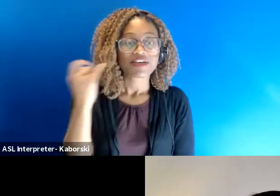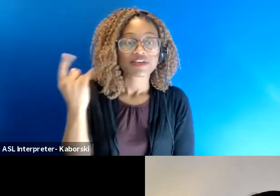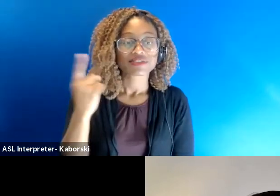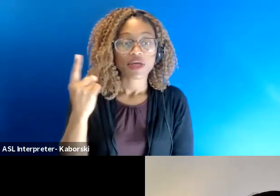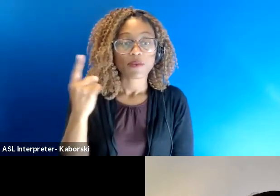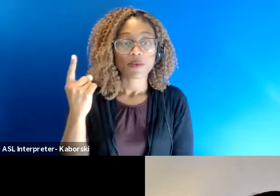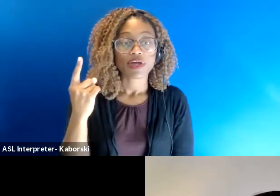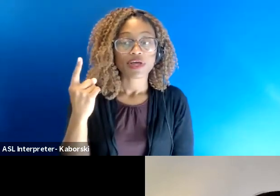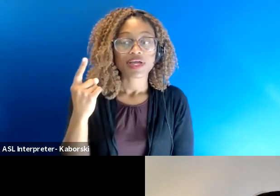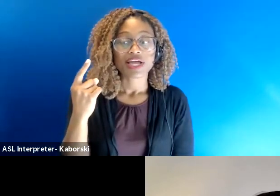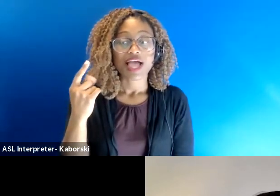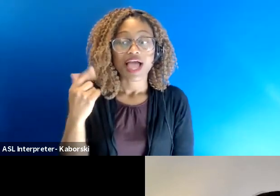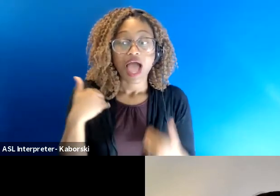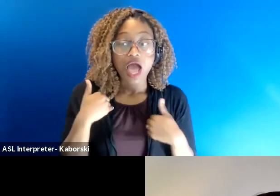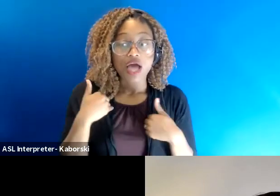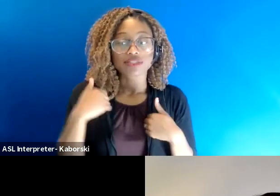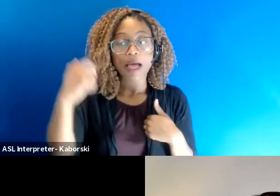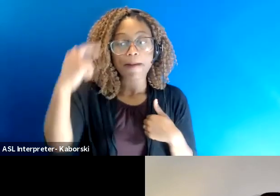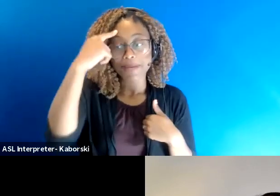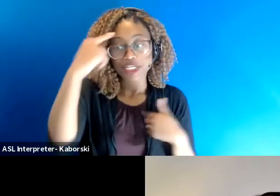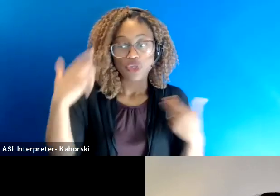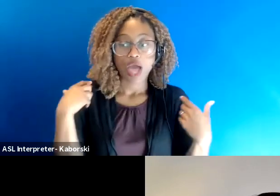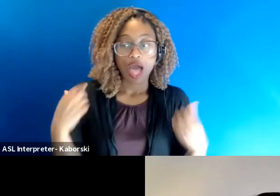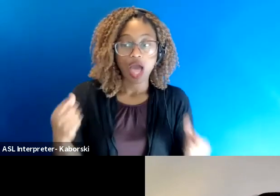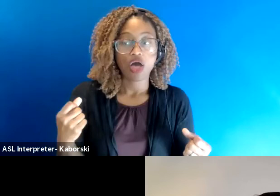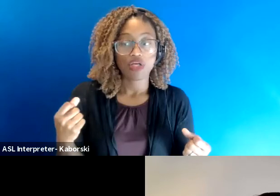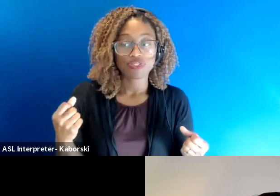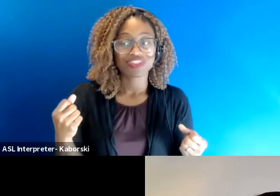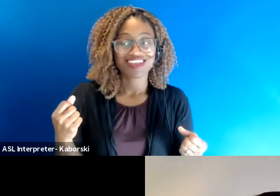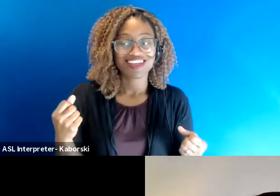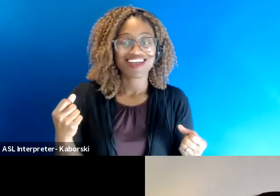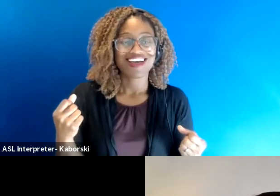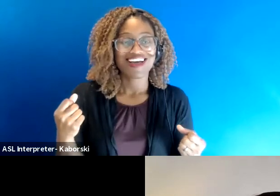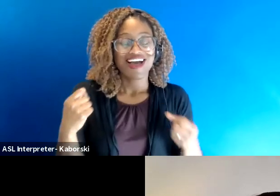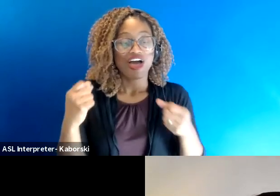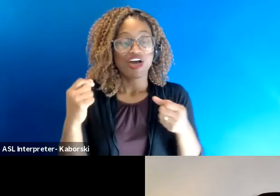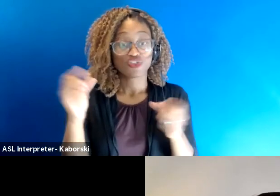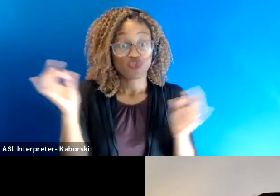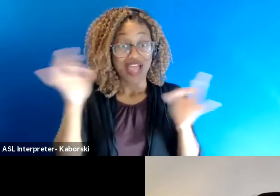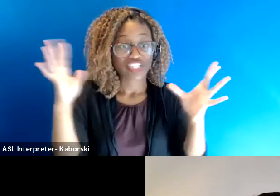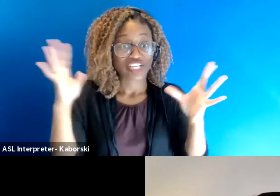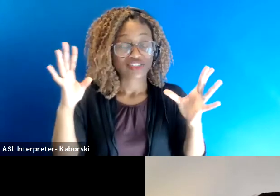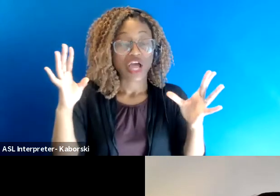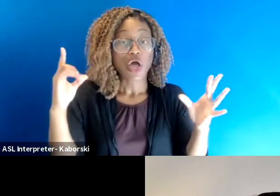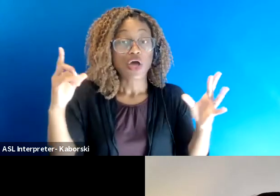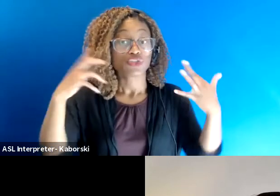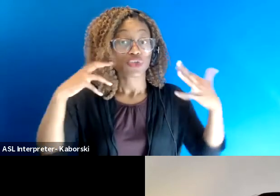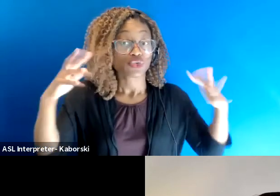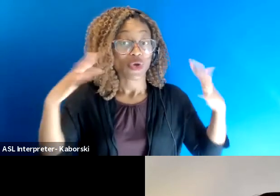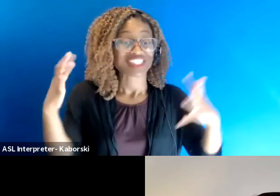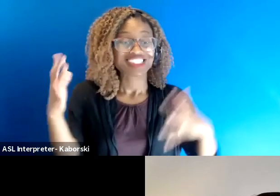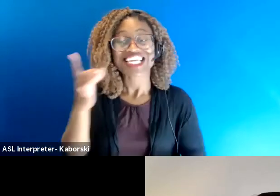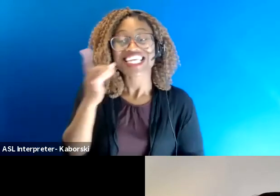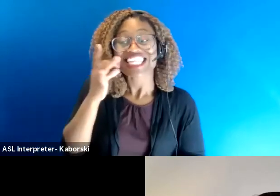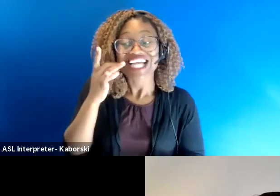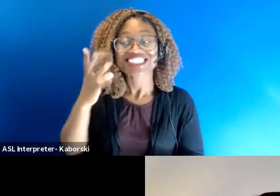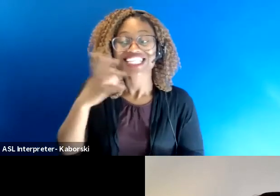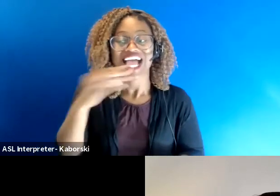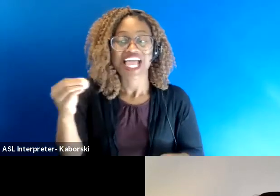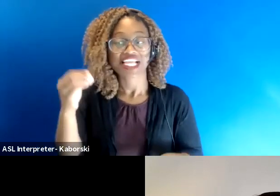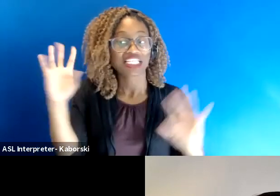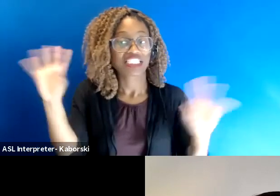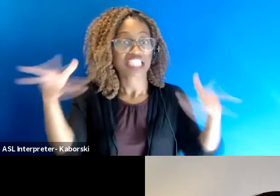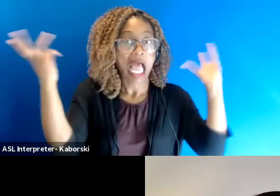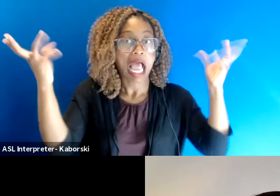someone's having a mental health crisis, the noise and lights of sirens can make them